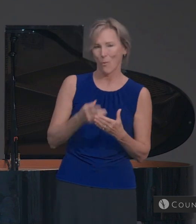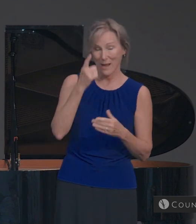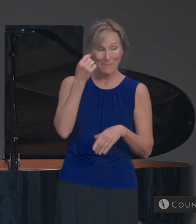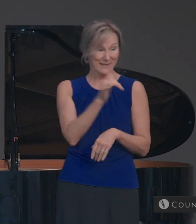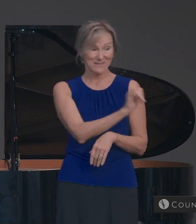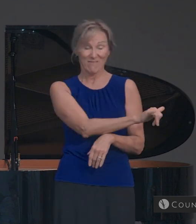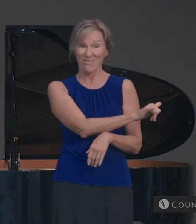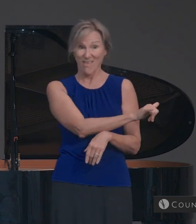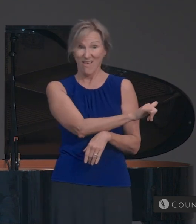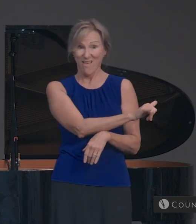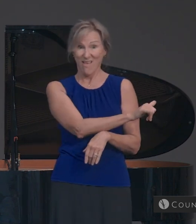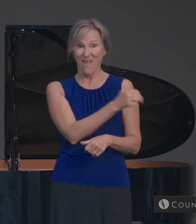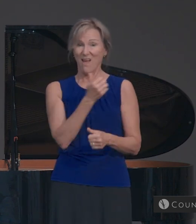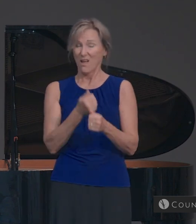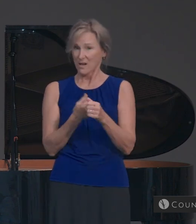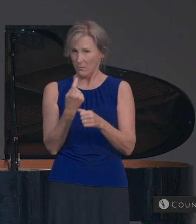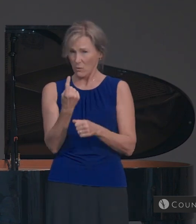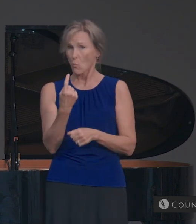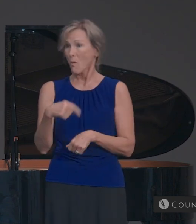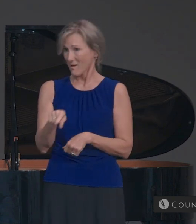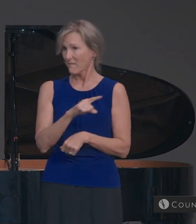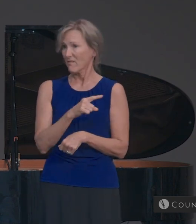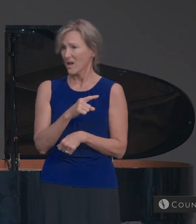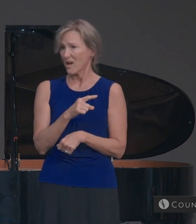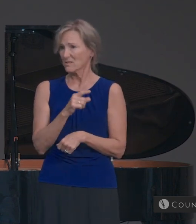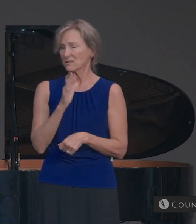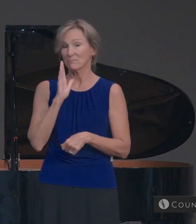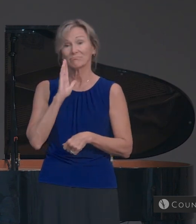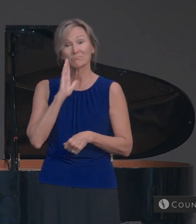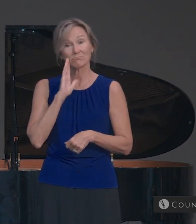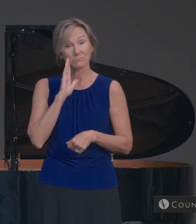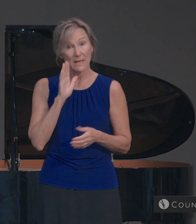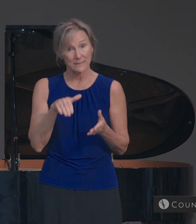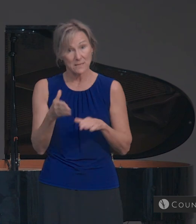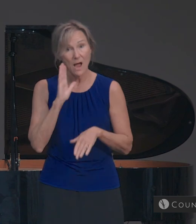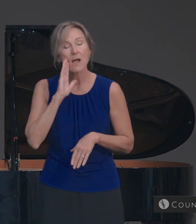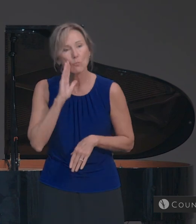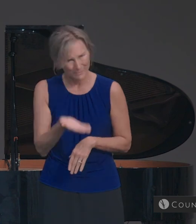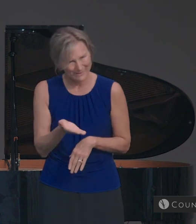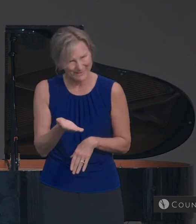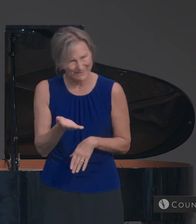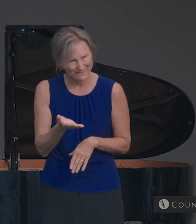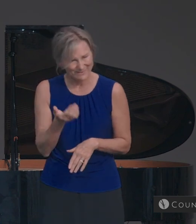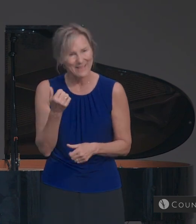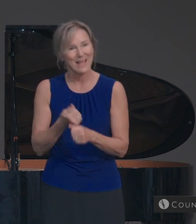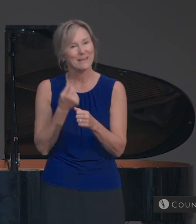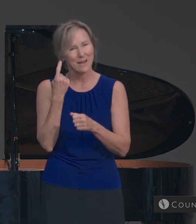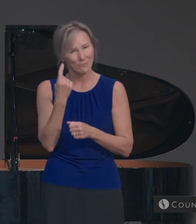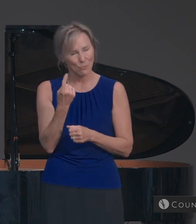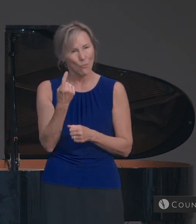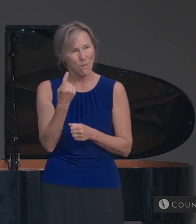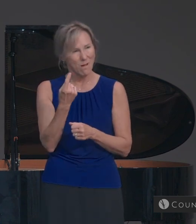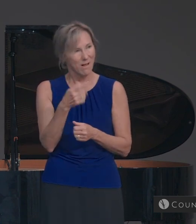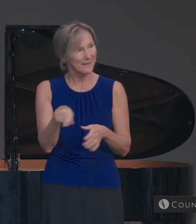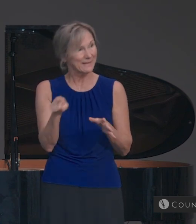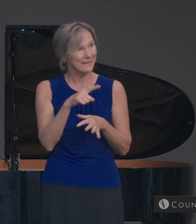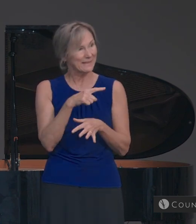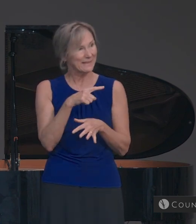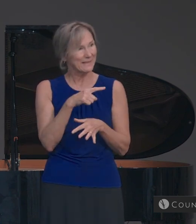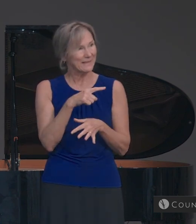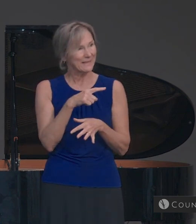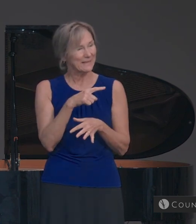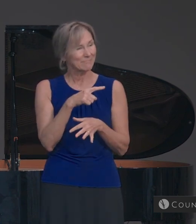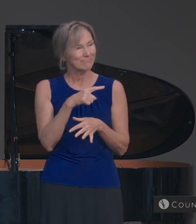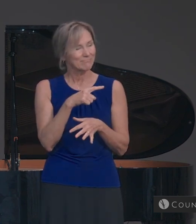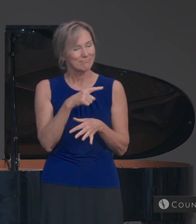sin, every one of us in this room will die, and every one of us in this room has been dead